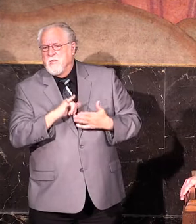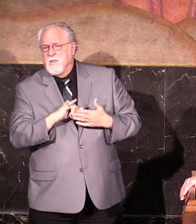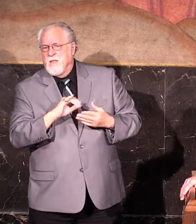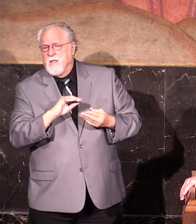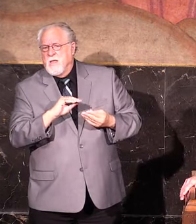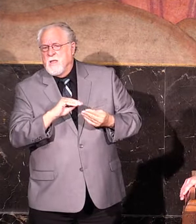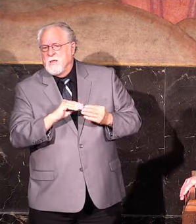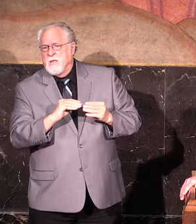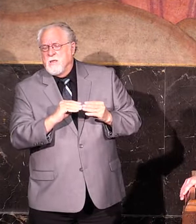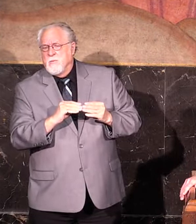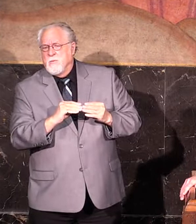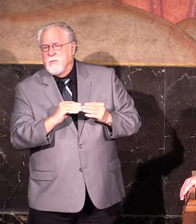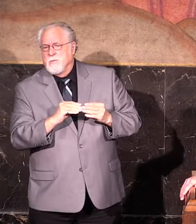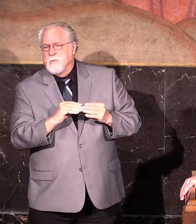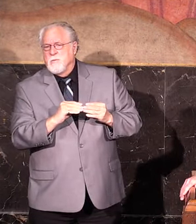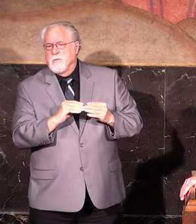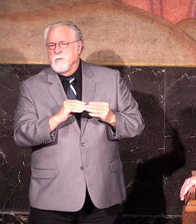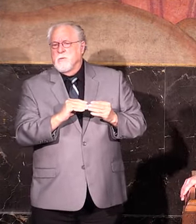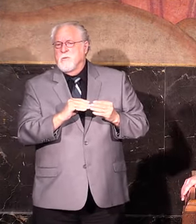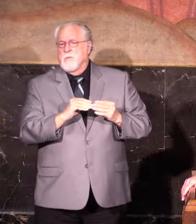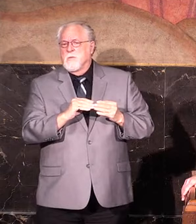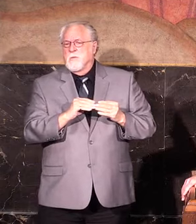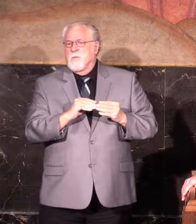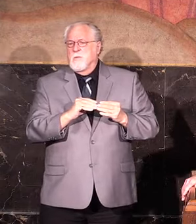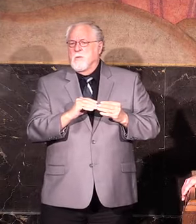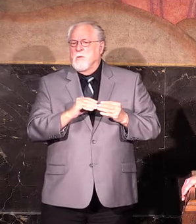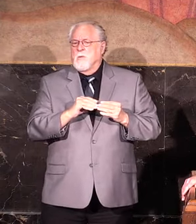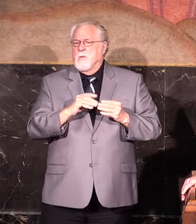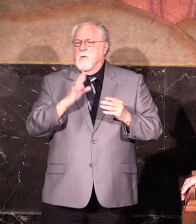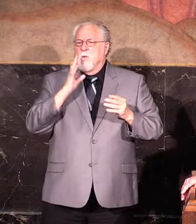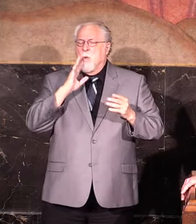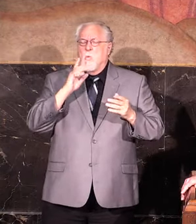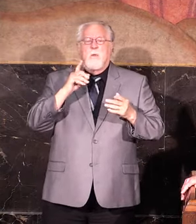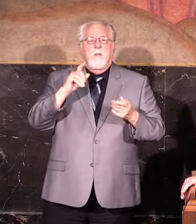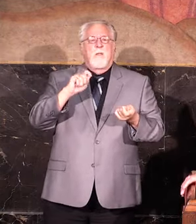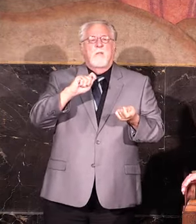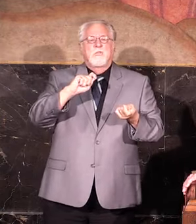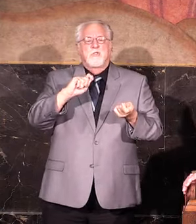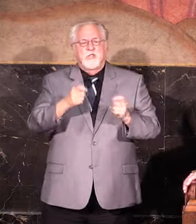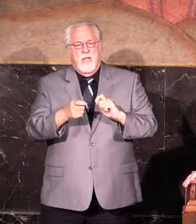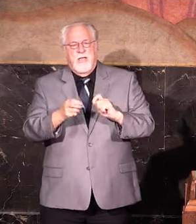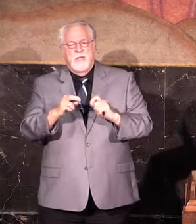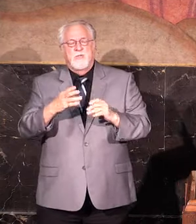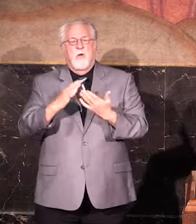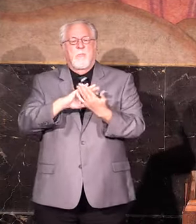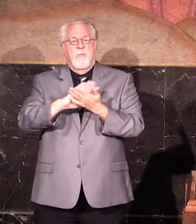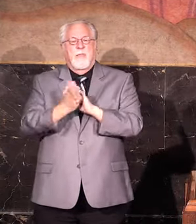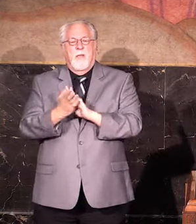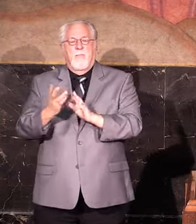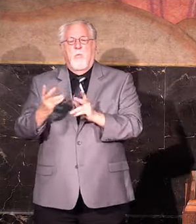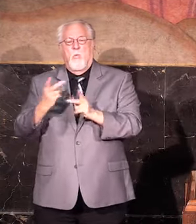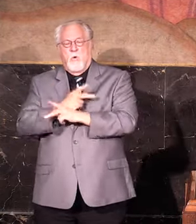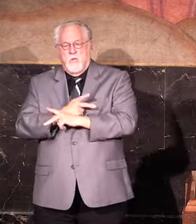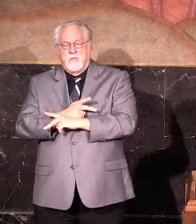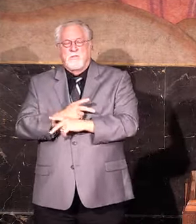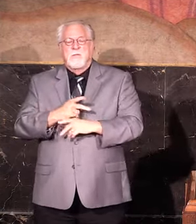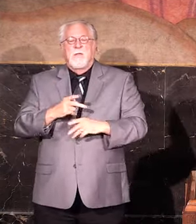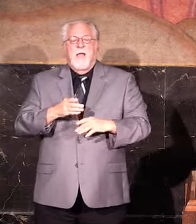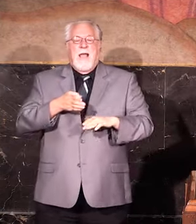will change or perhaps get worse based on the reopening and moving into phase one?